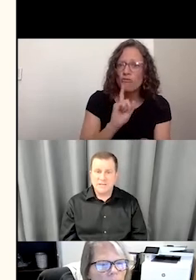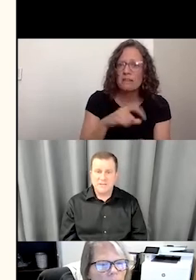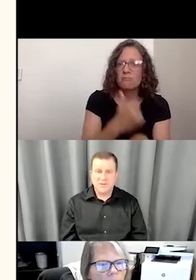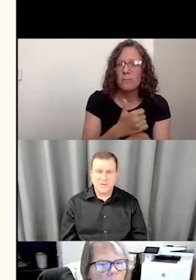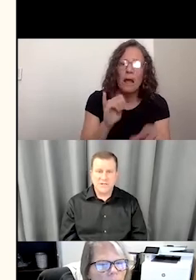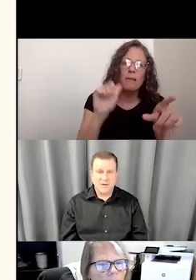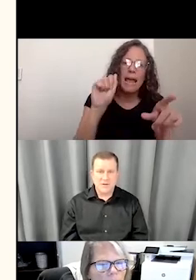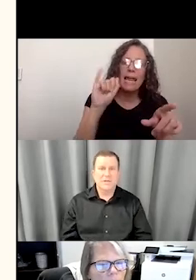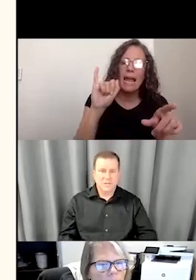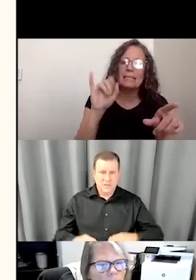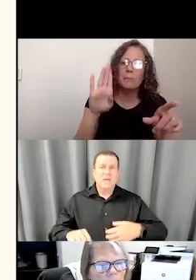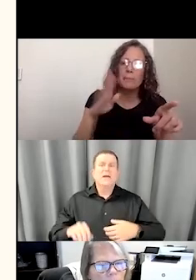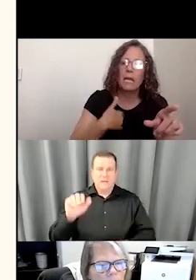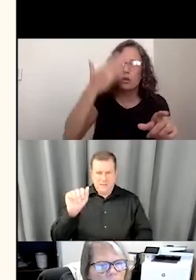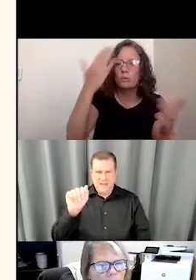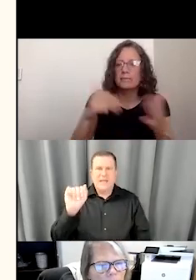Dean, do you know where they are?